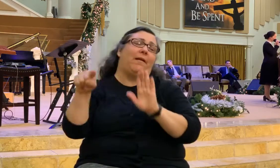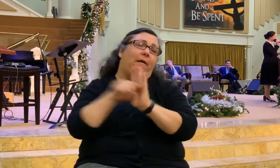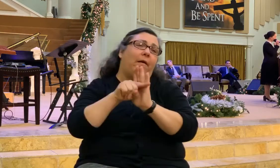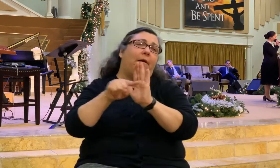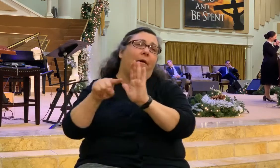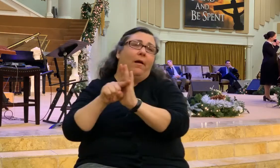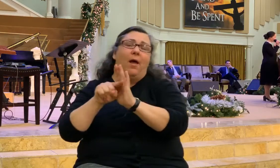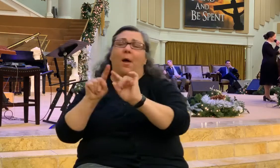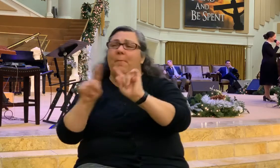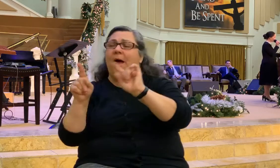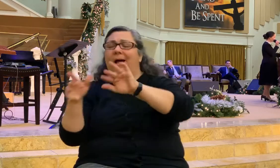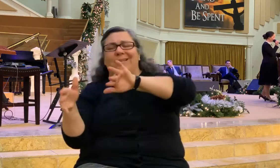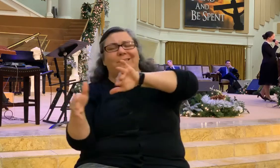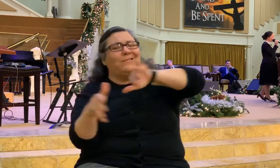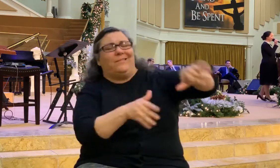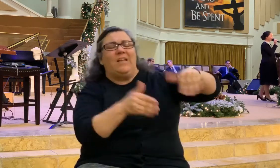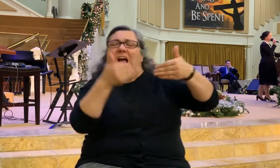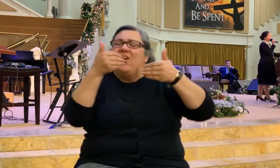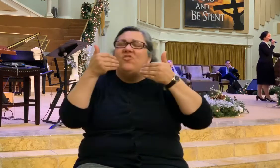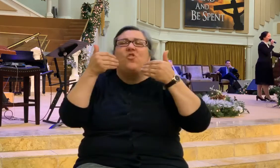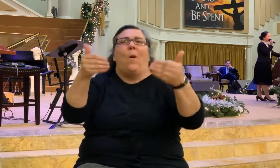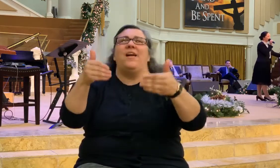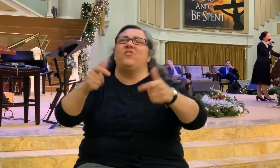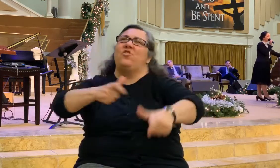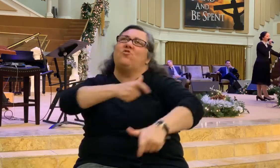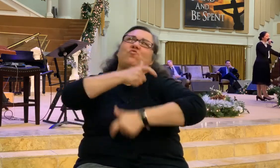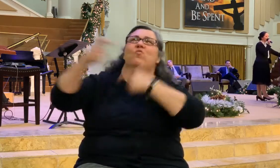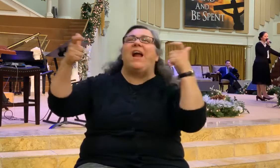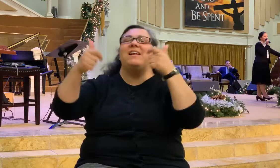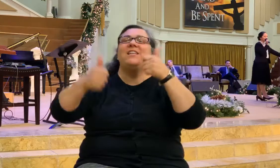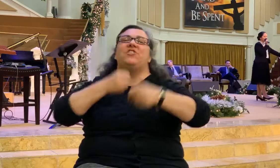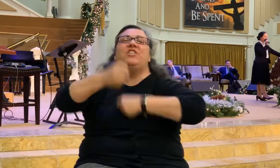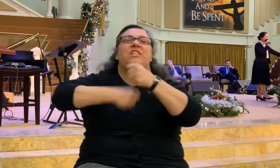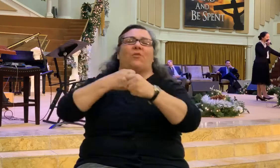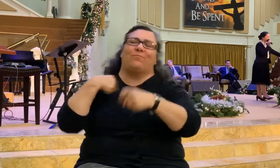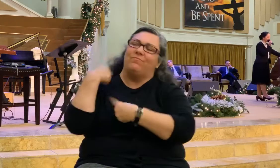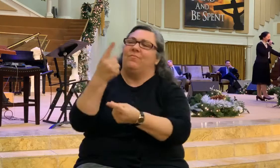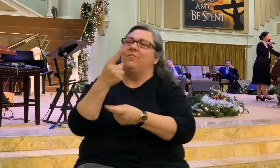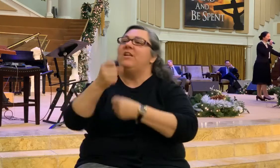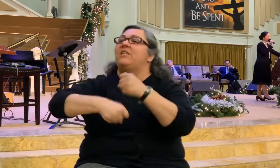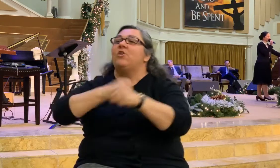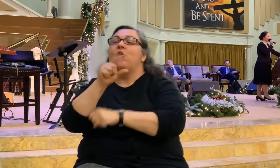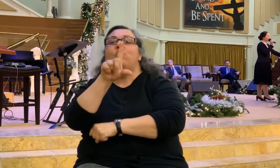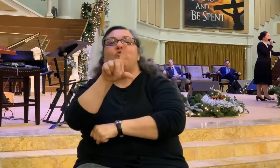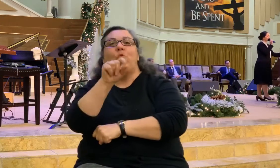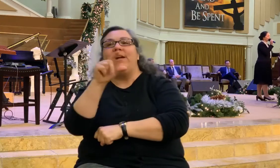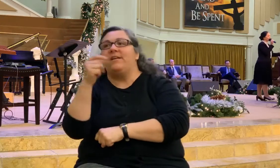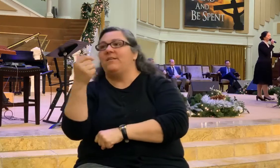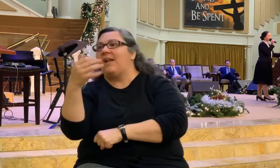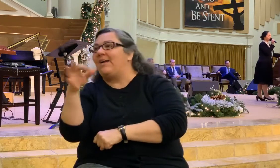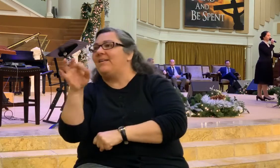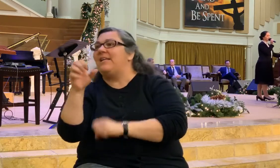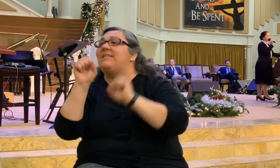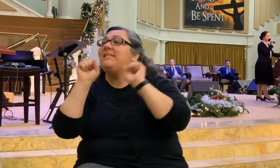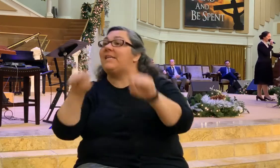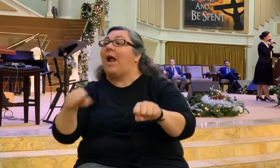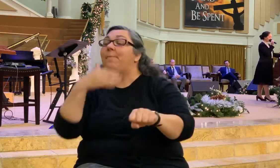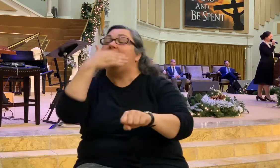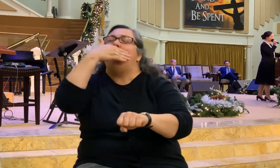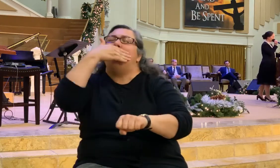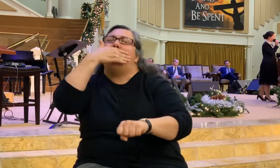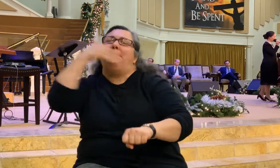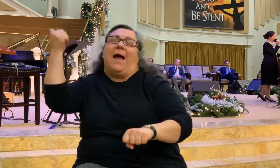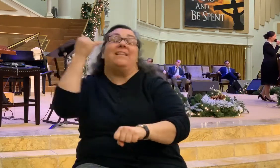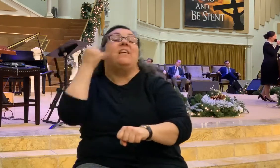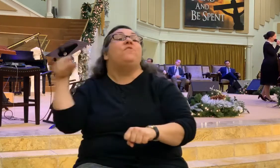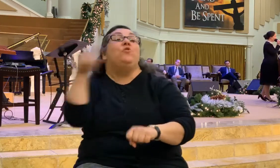forward. Let's go into the greatest year of our life. 2019 can be the greatest year of your life if you will really decide for